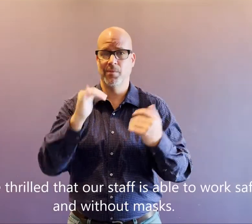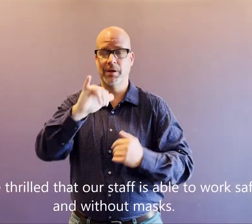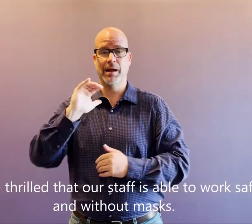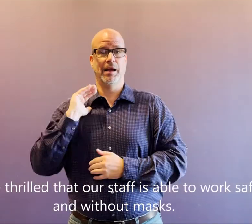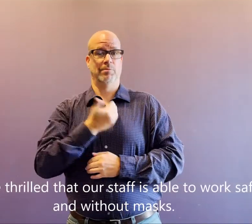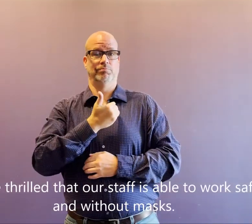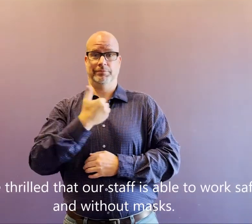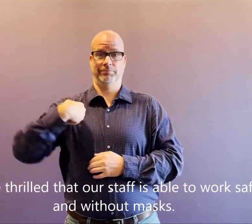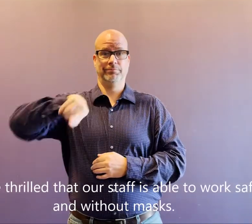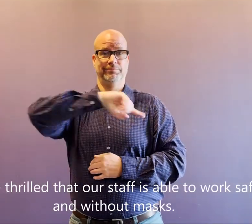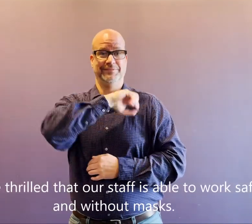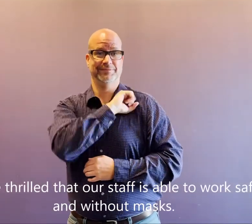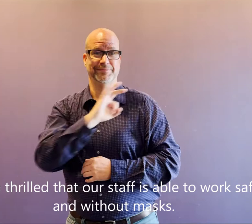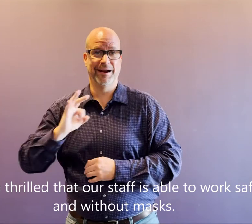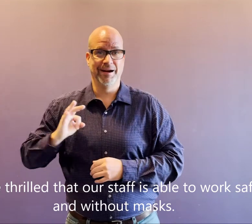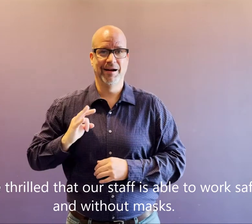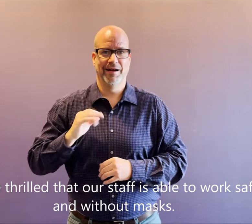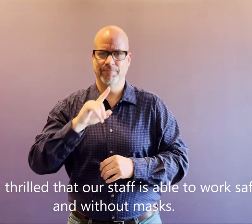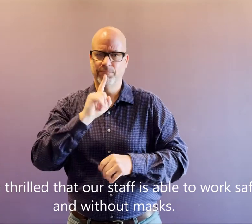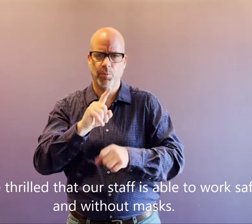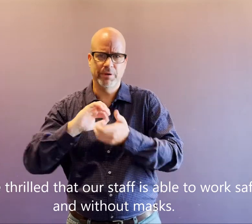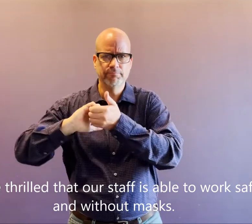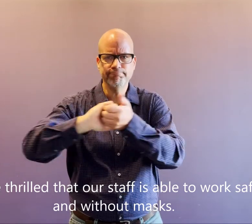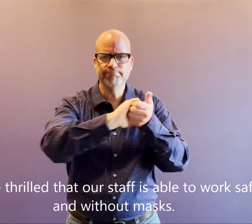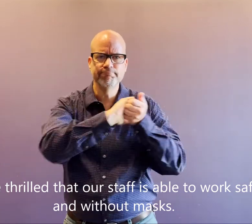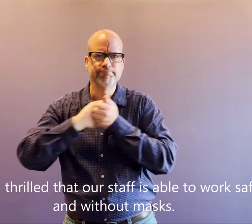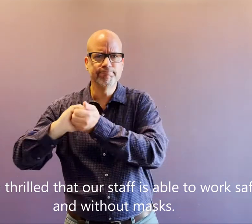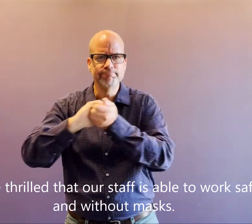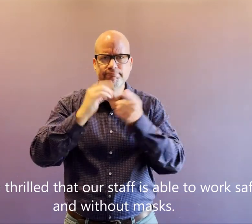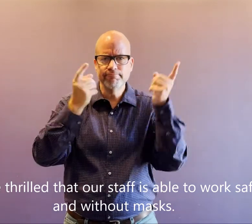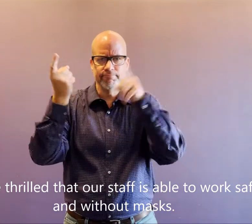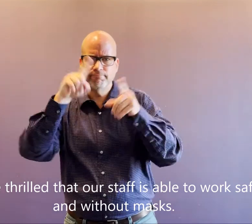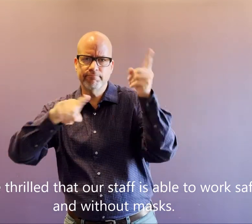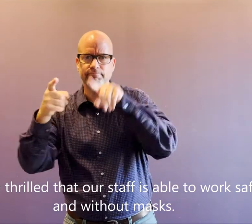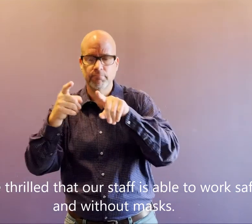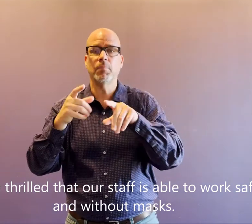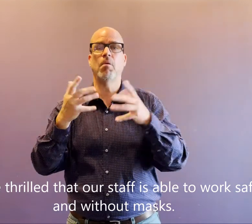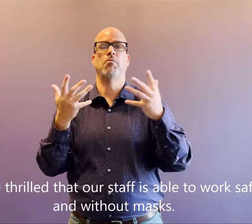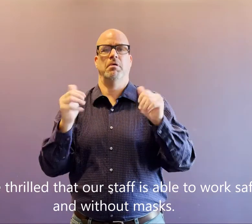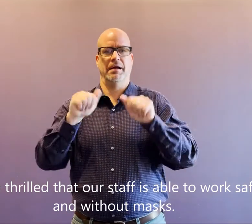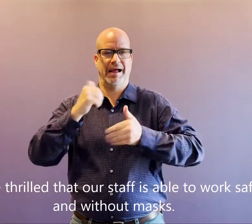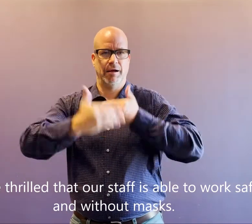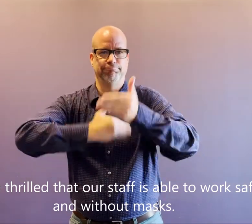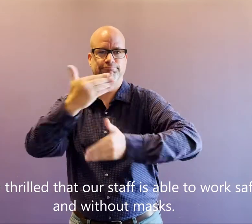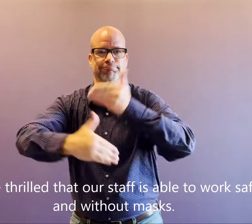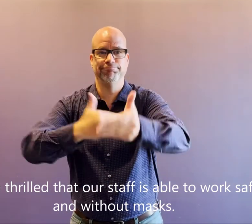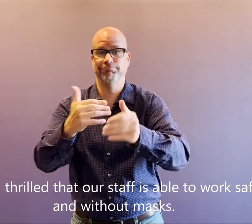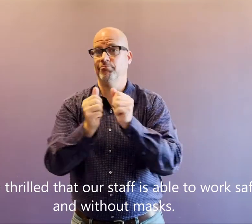We are thrilled that our staff is able to work safely and without masks.